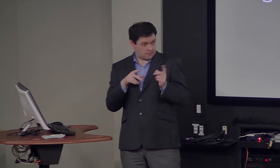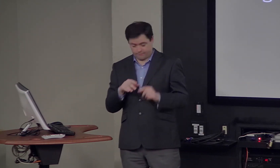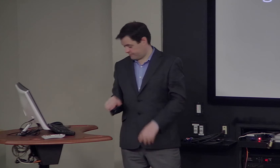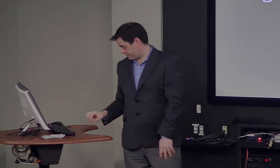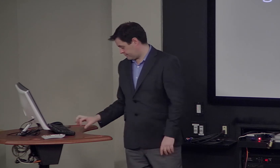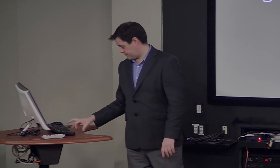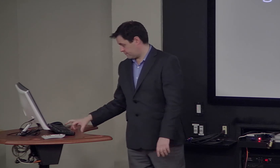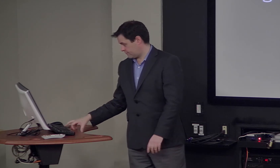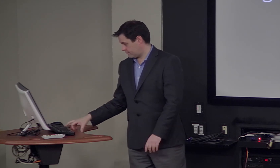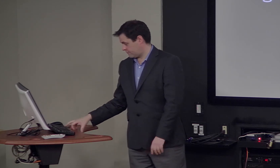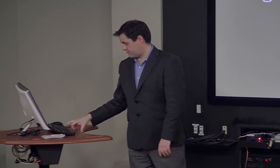on.